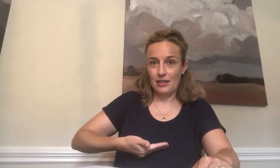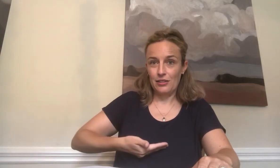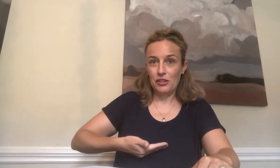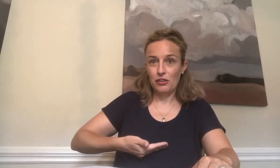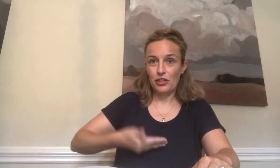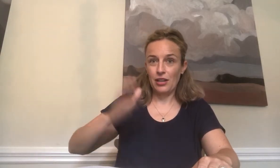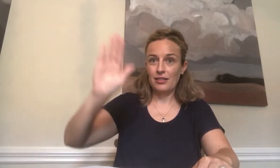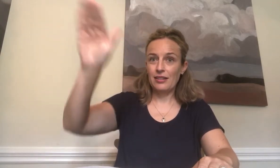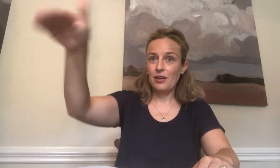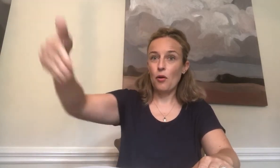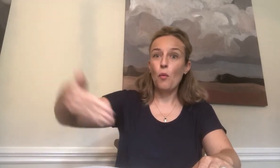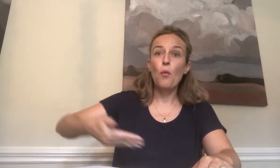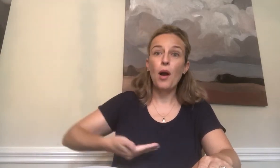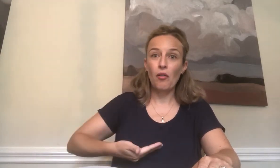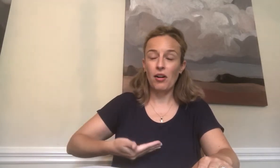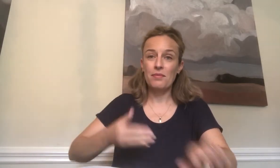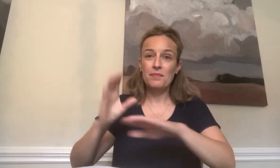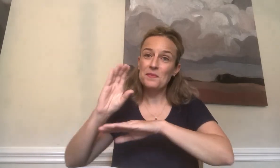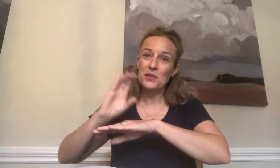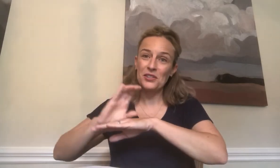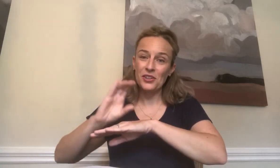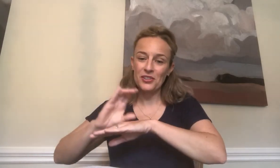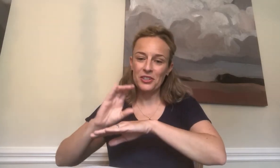to your chest. Welcome to church.